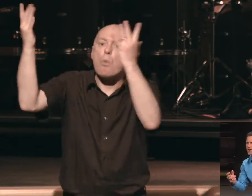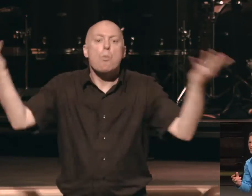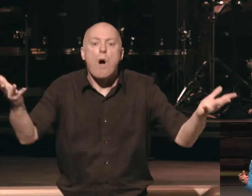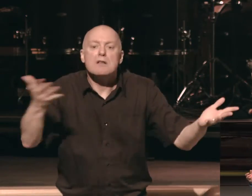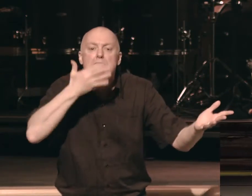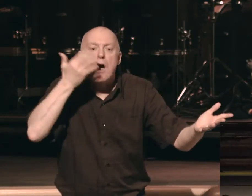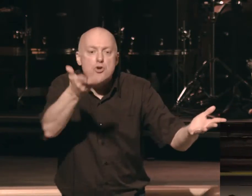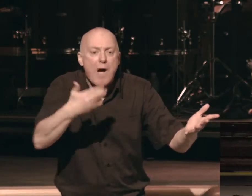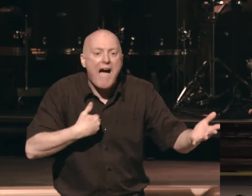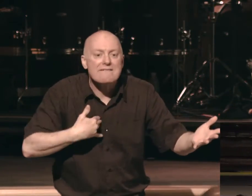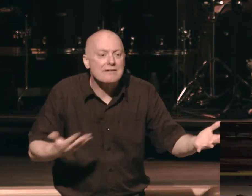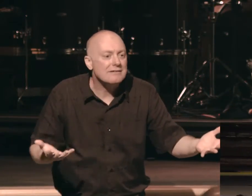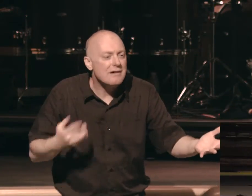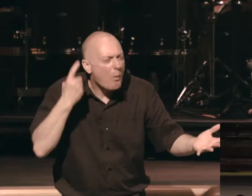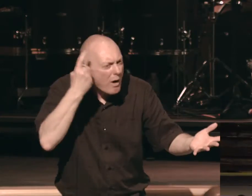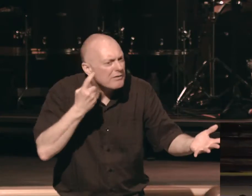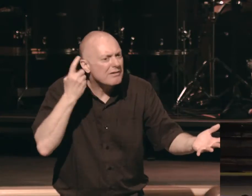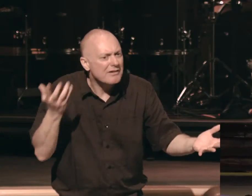I wonder.